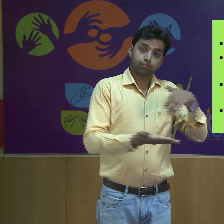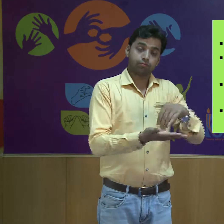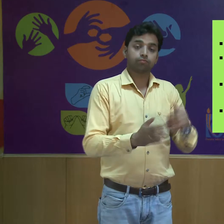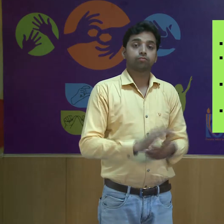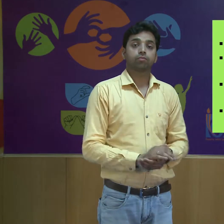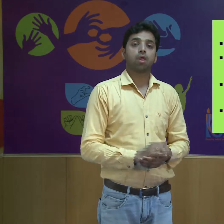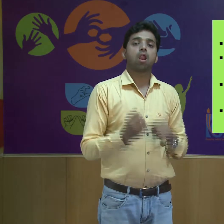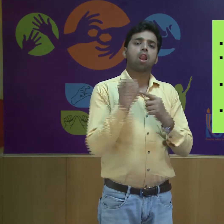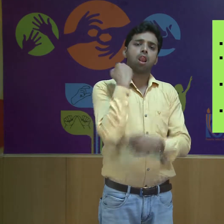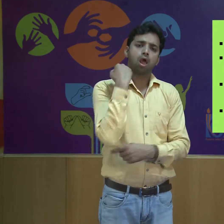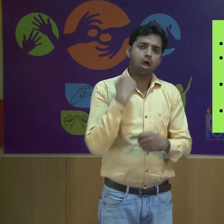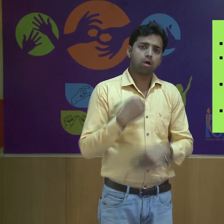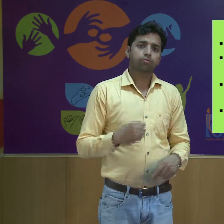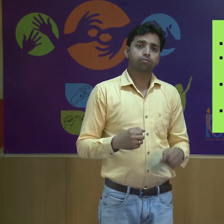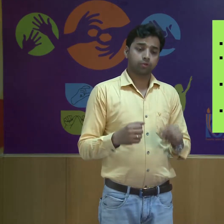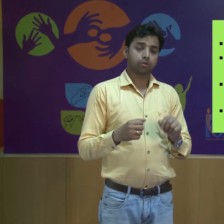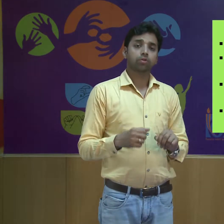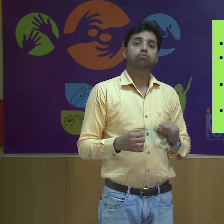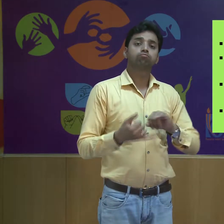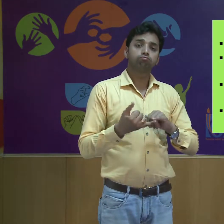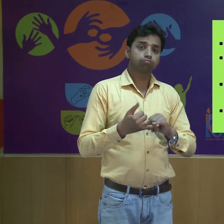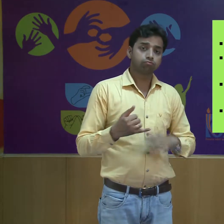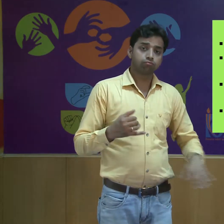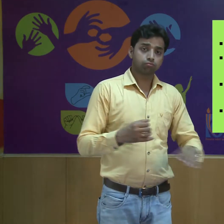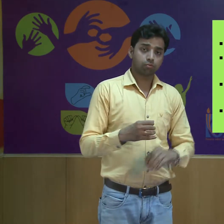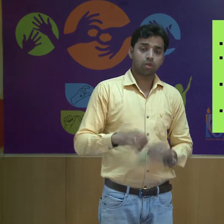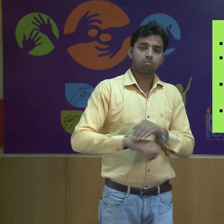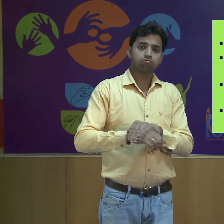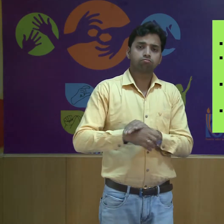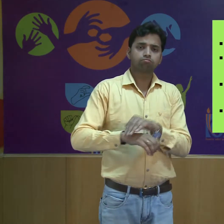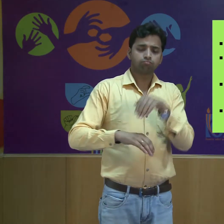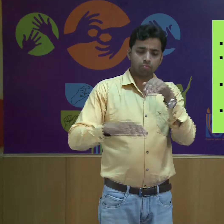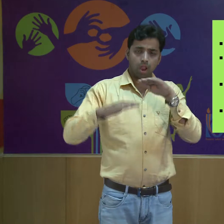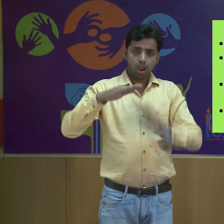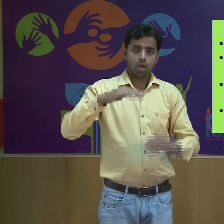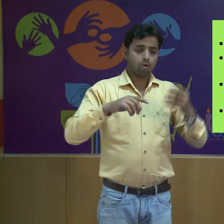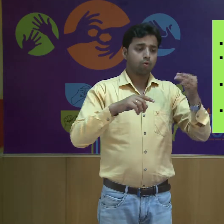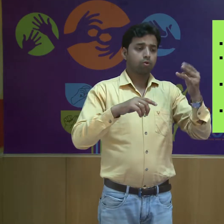and the Shudras in the fourth and lowest position.